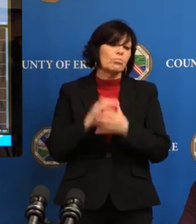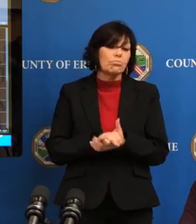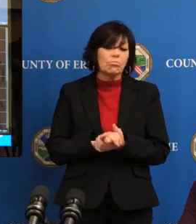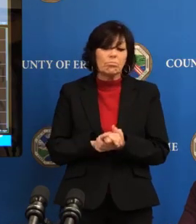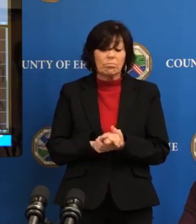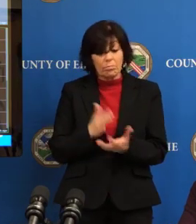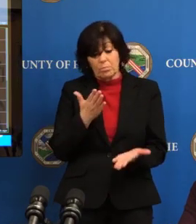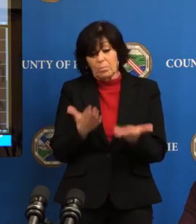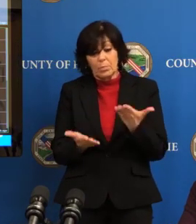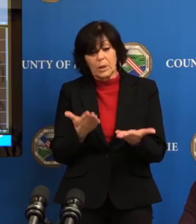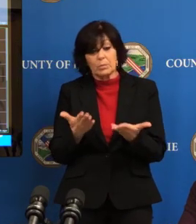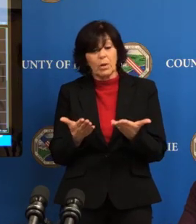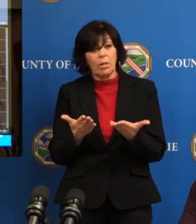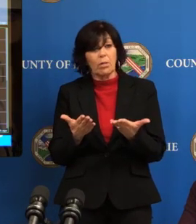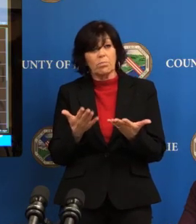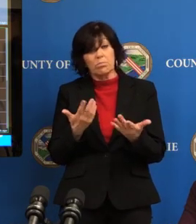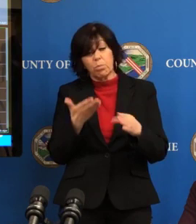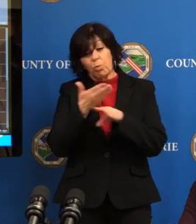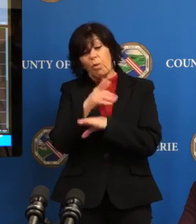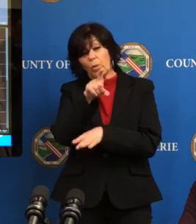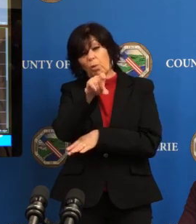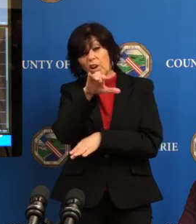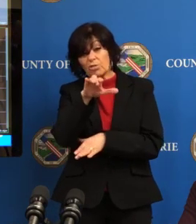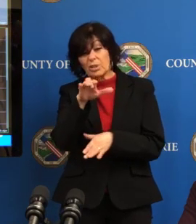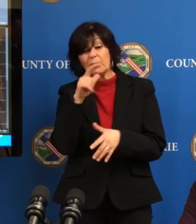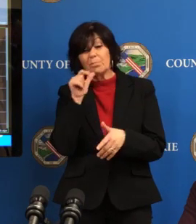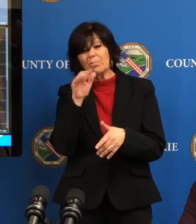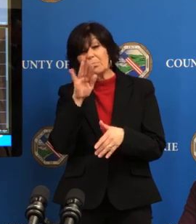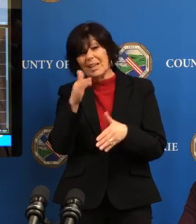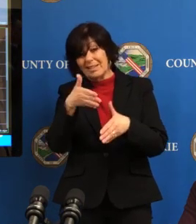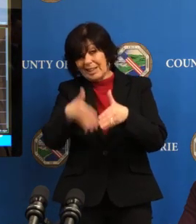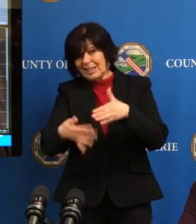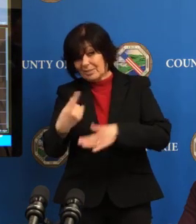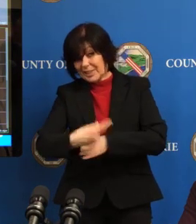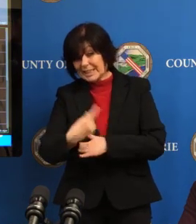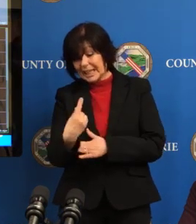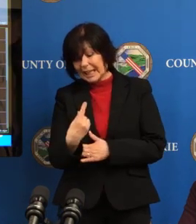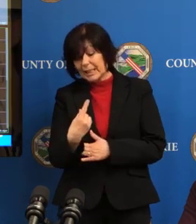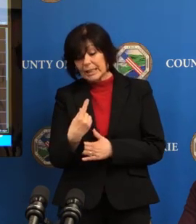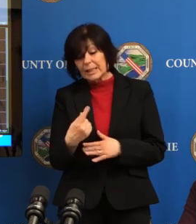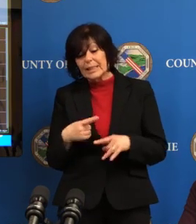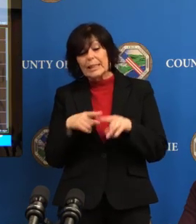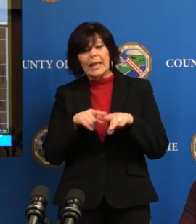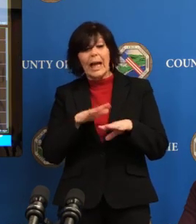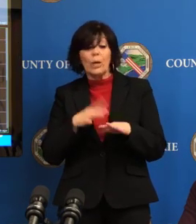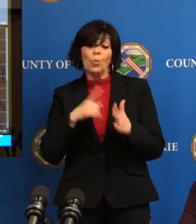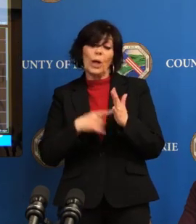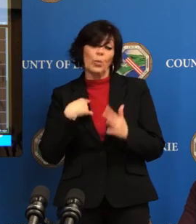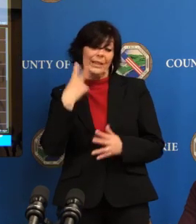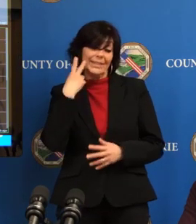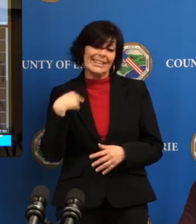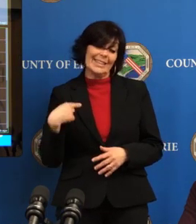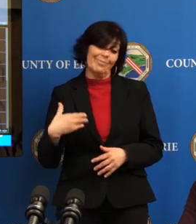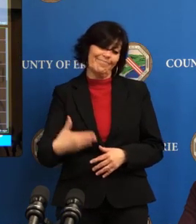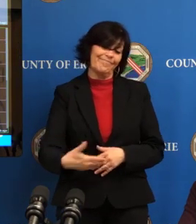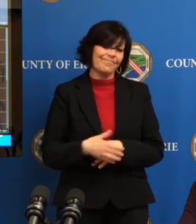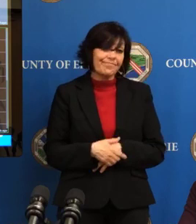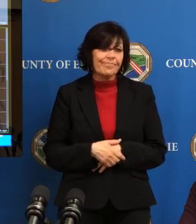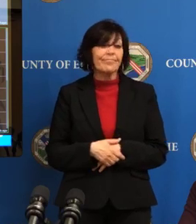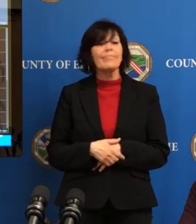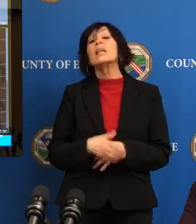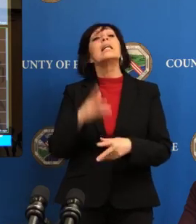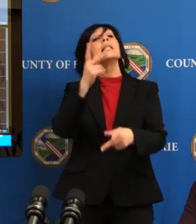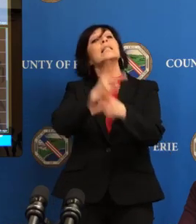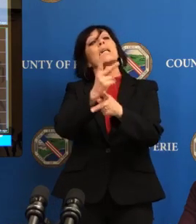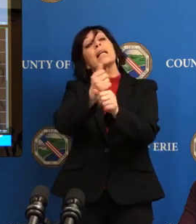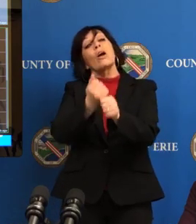It's quite possible we could go over 100 confirmed cases by the end of today based on what we're seeing and the replication of cases on a daily basis. Take